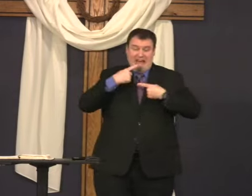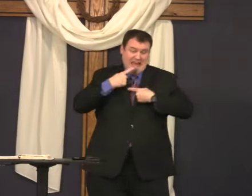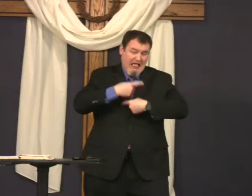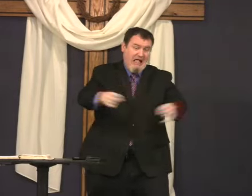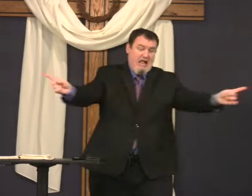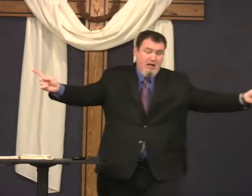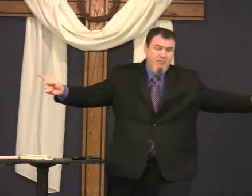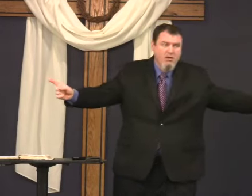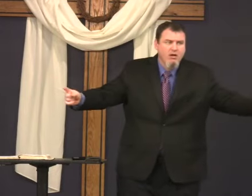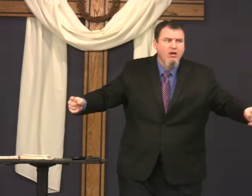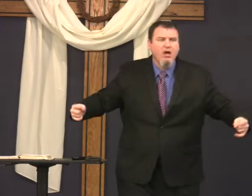Jesus